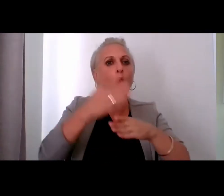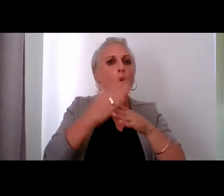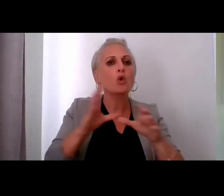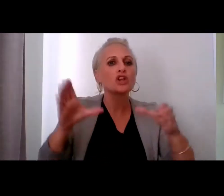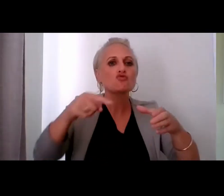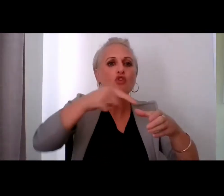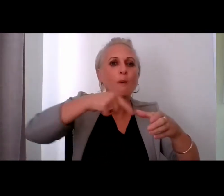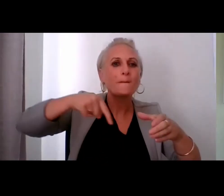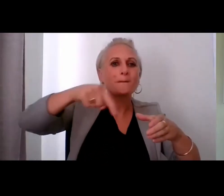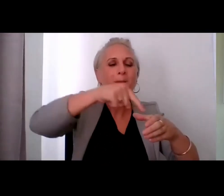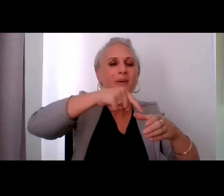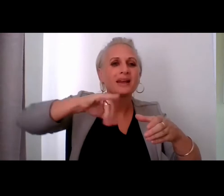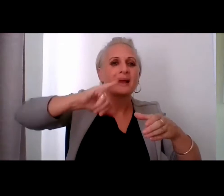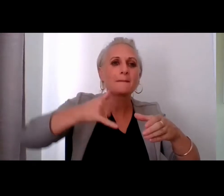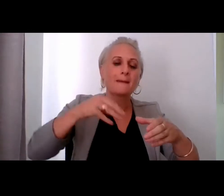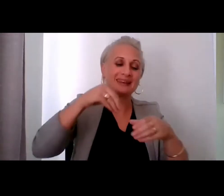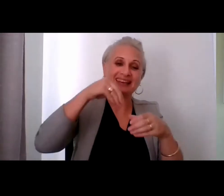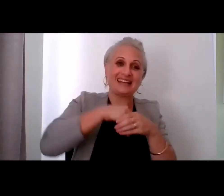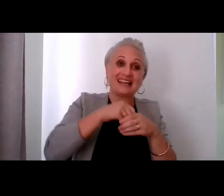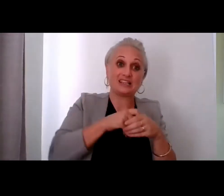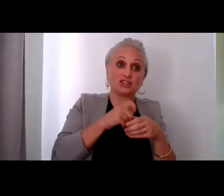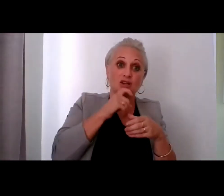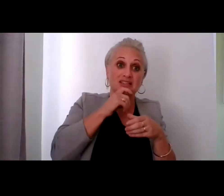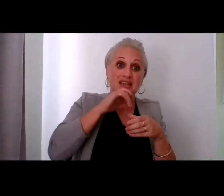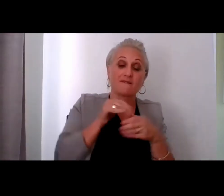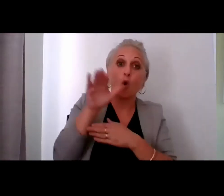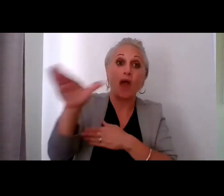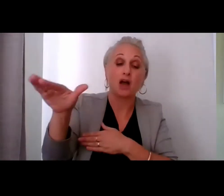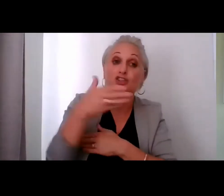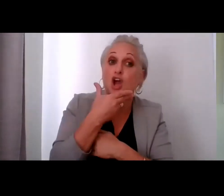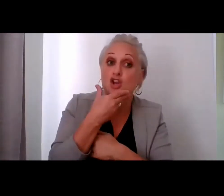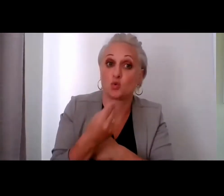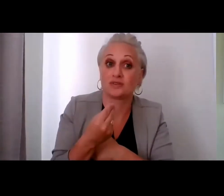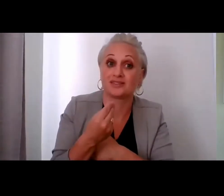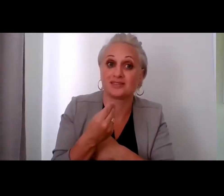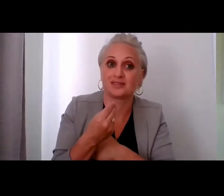and external stakeholders to help you throughout the entire project?